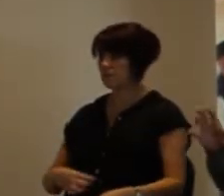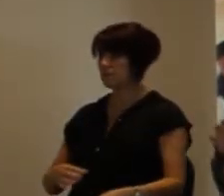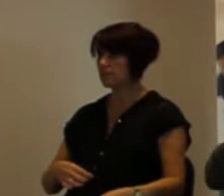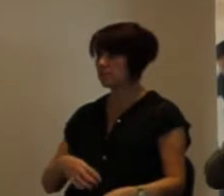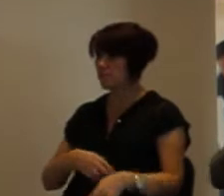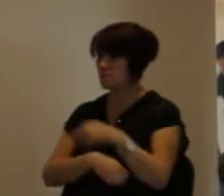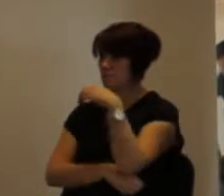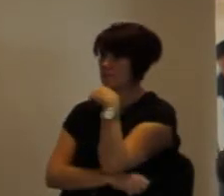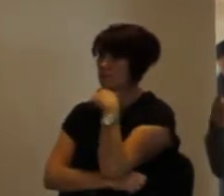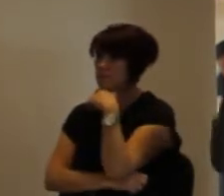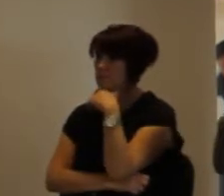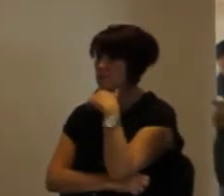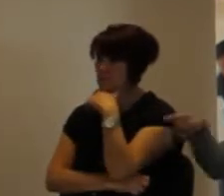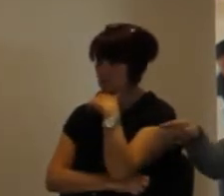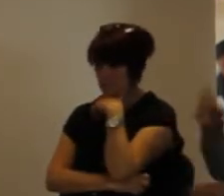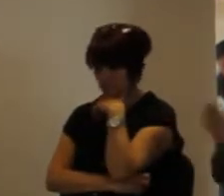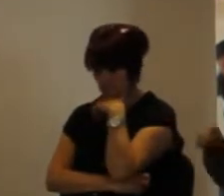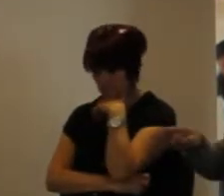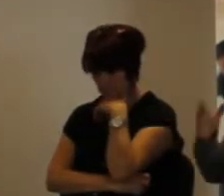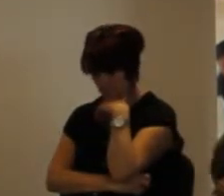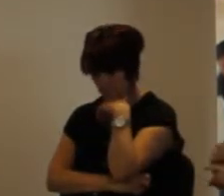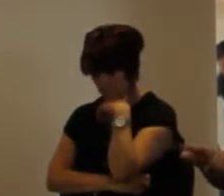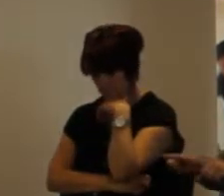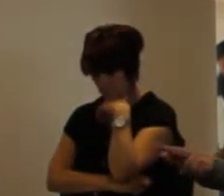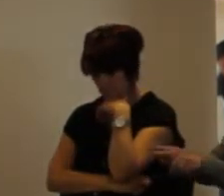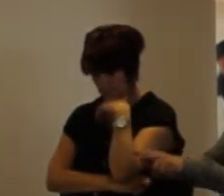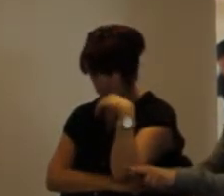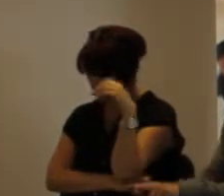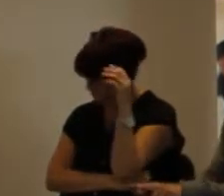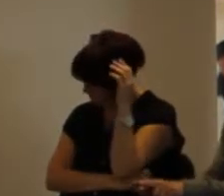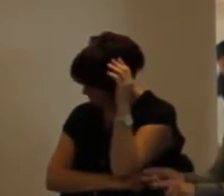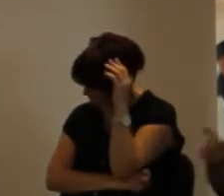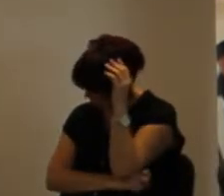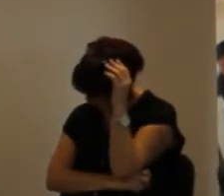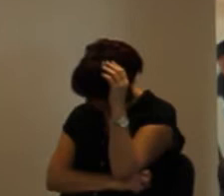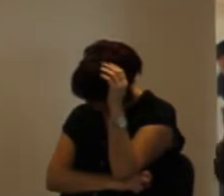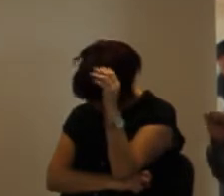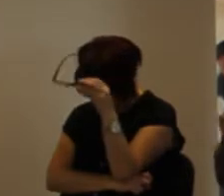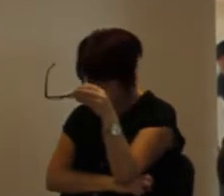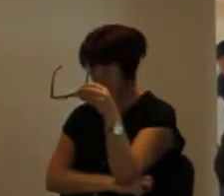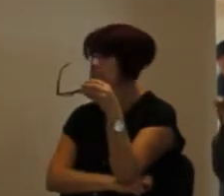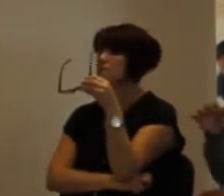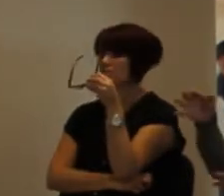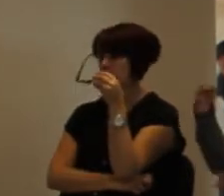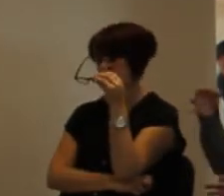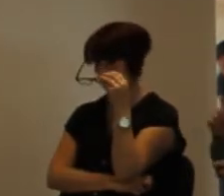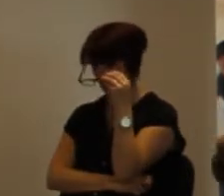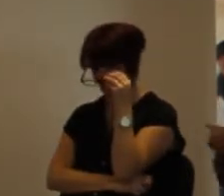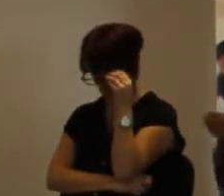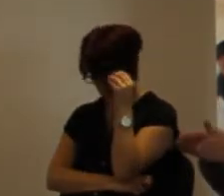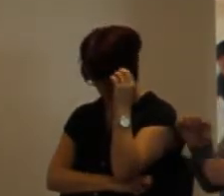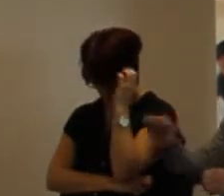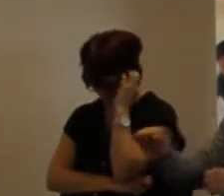the same learner will need the same assessment or same adjustment for every assessment. Different qualifications and different methods of assessment make